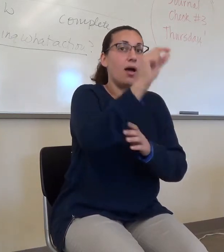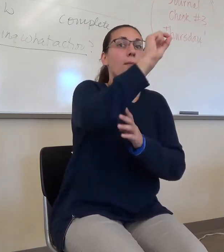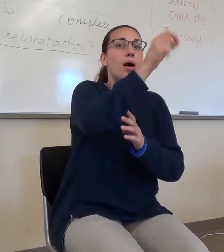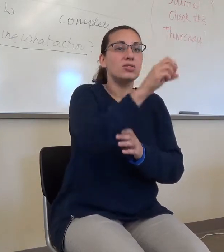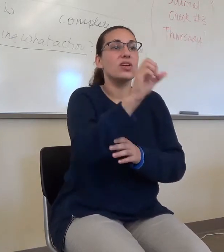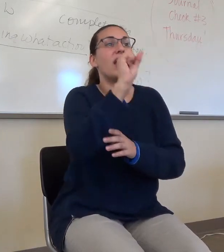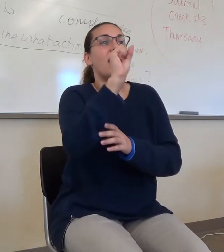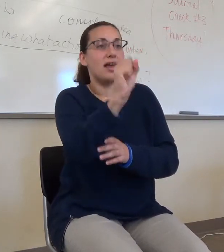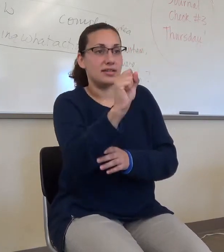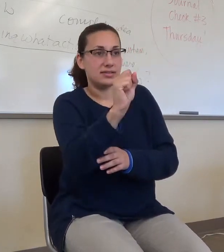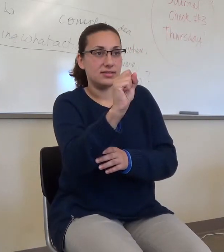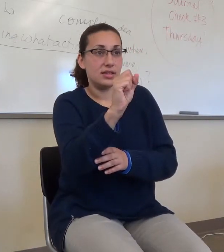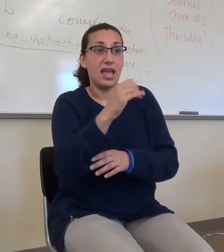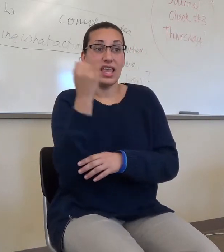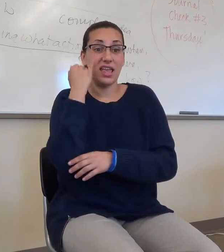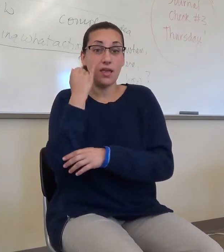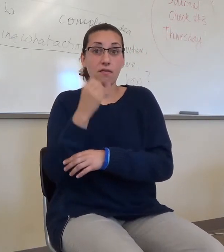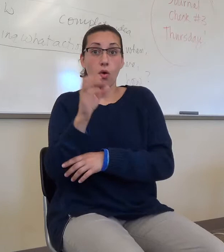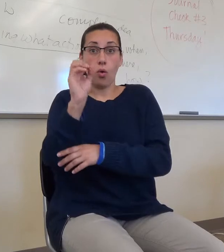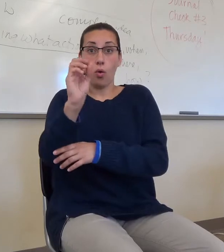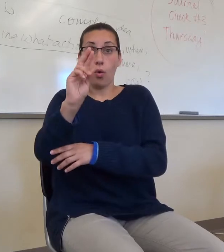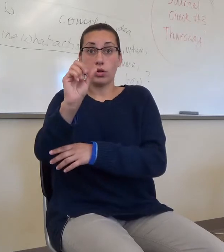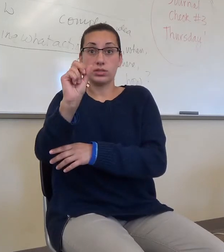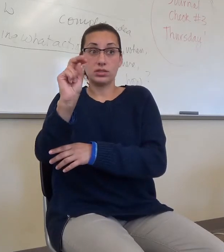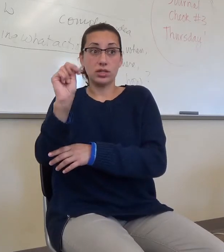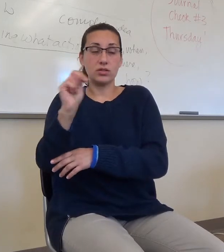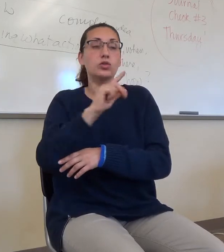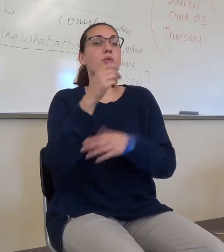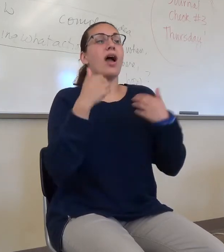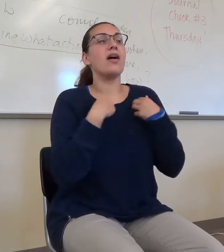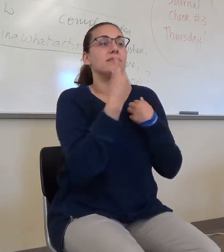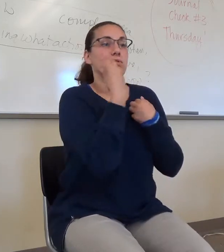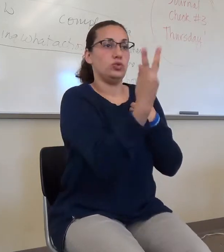Orson Welles, so we got two people.